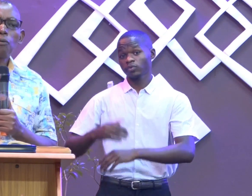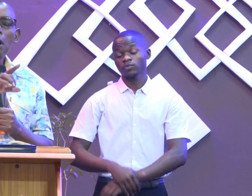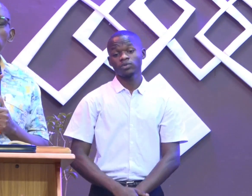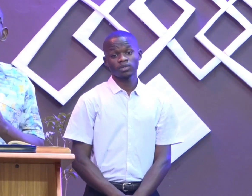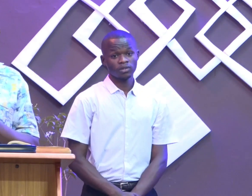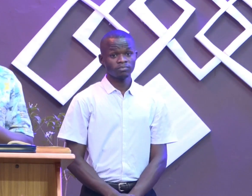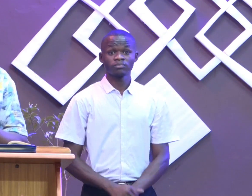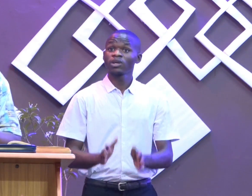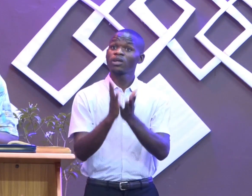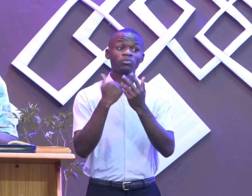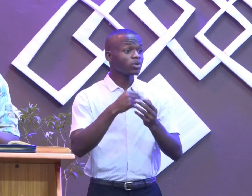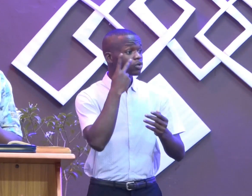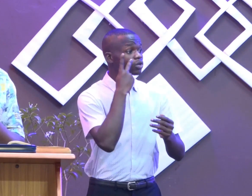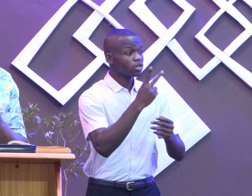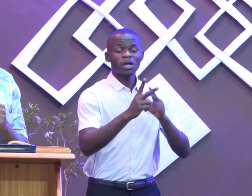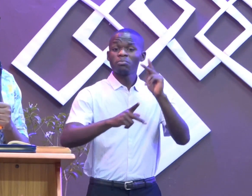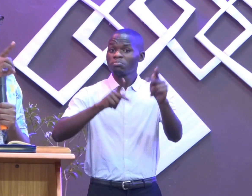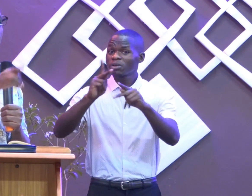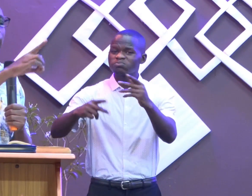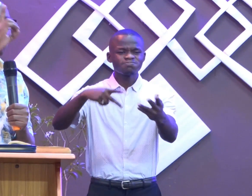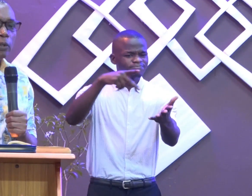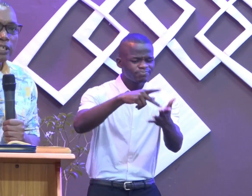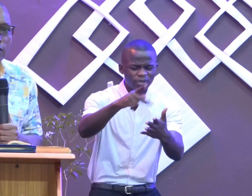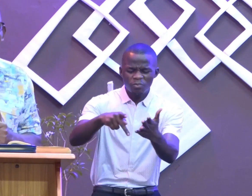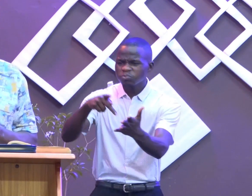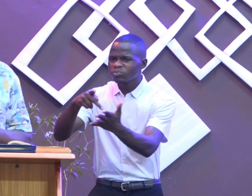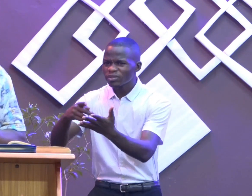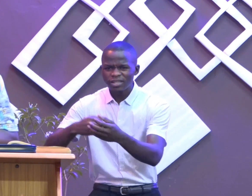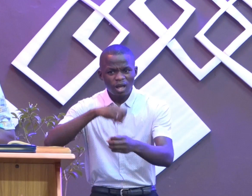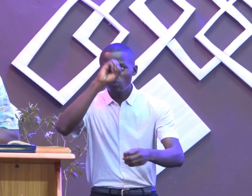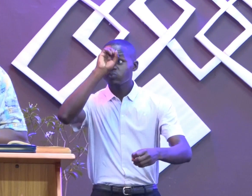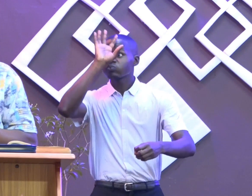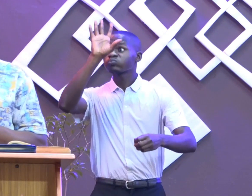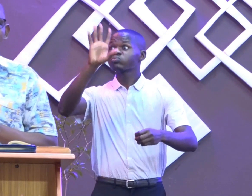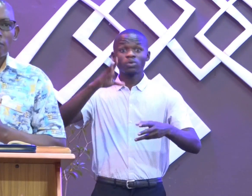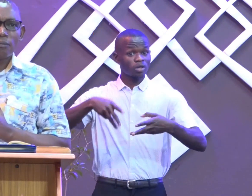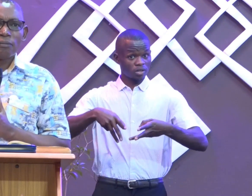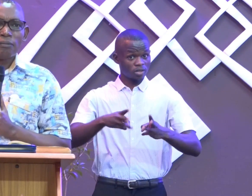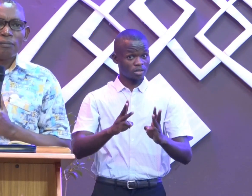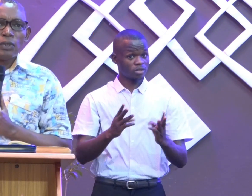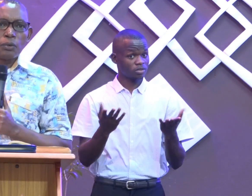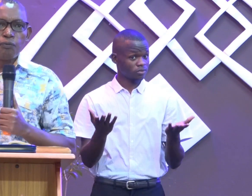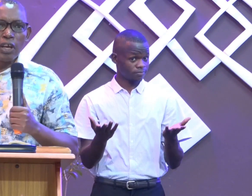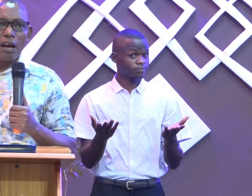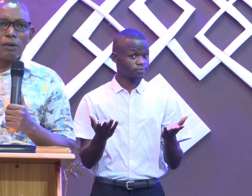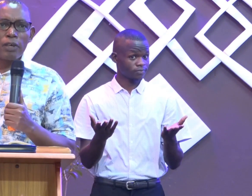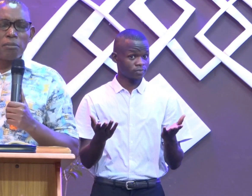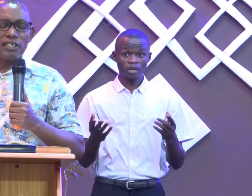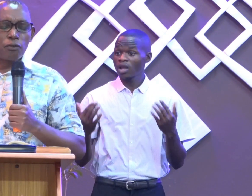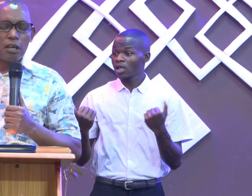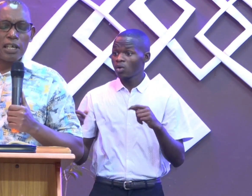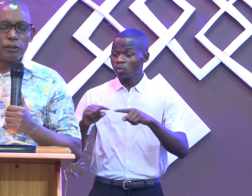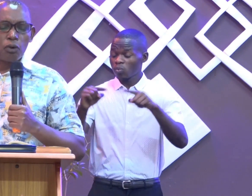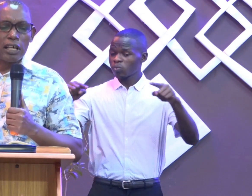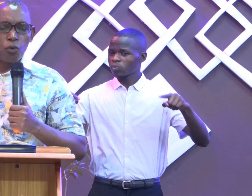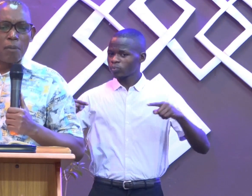amazing Mugenda way. Kulaba buli muntu ng'ayimirira mu kifo kye mu ngeri eyewuunyisa. You're going to see everyone standing in that position in an amazing way. Ffe